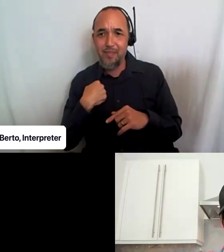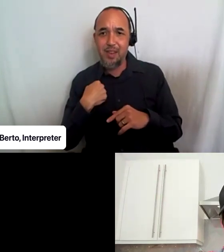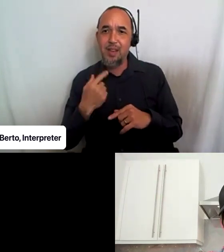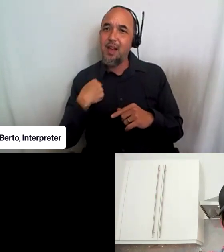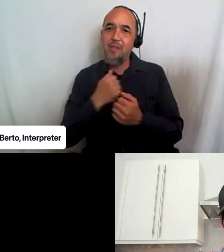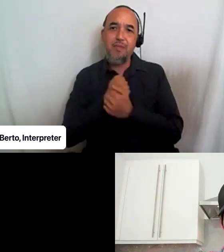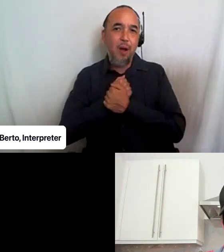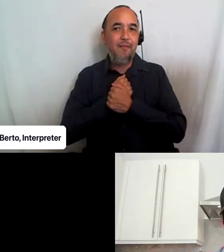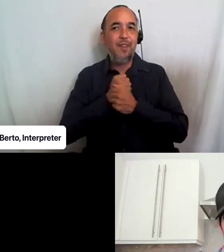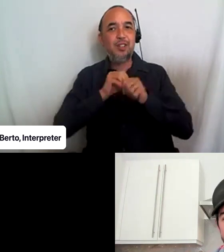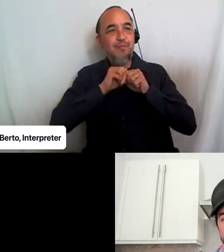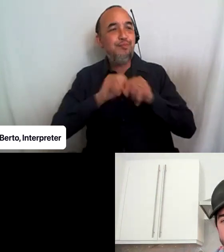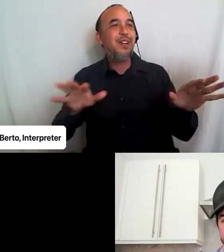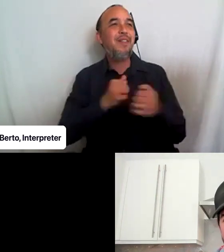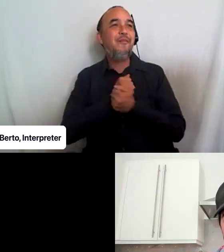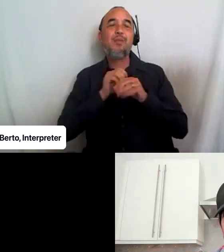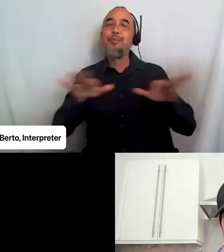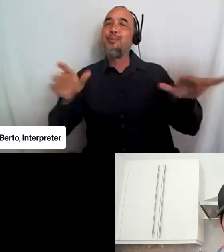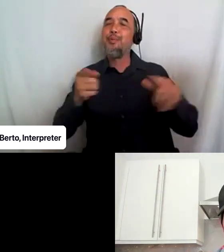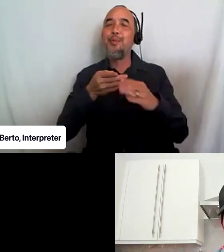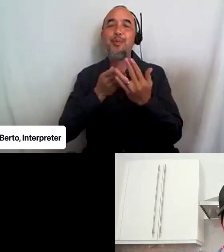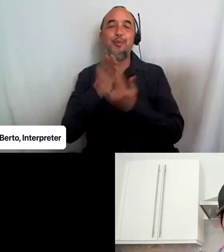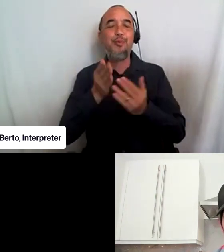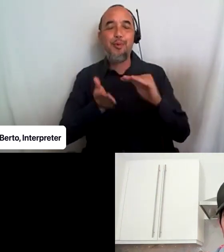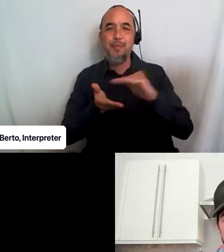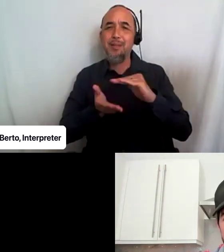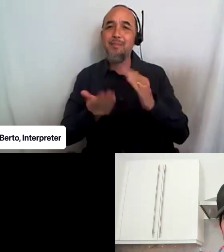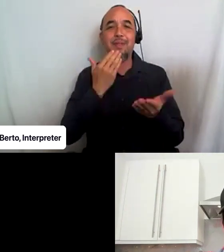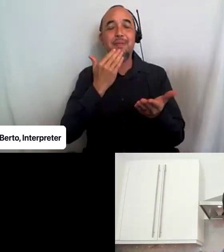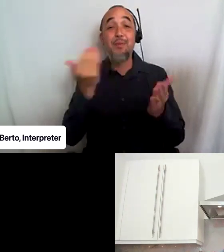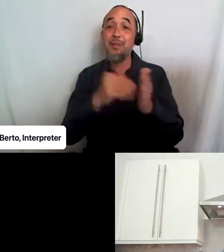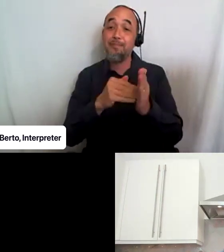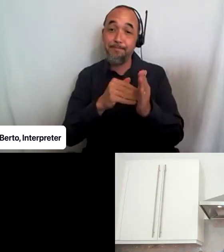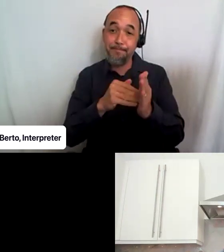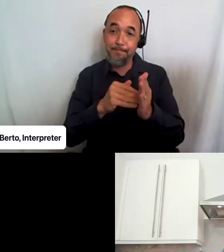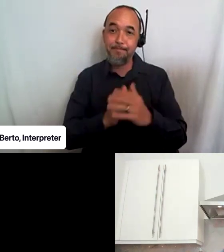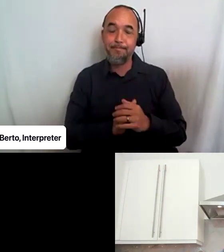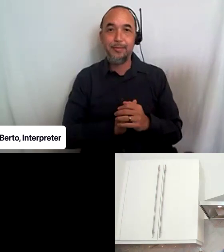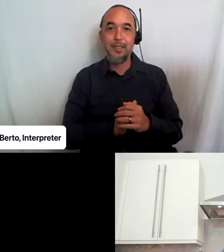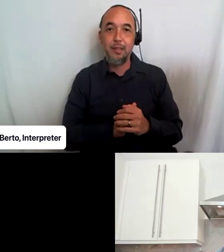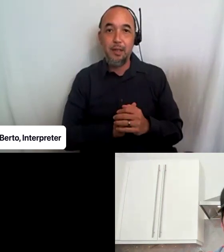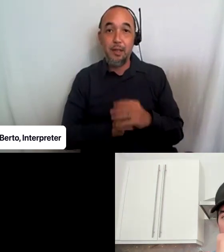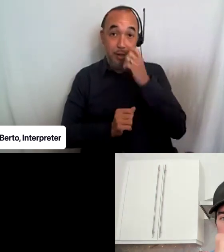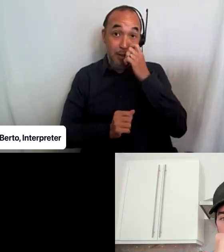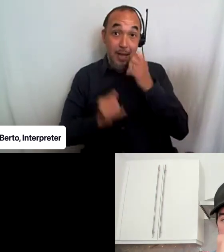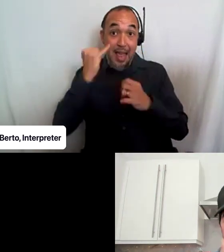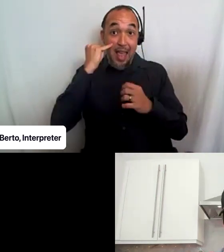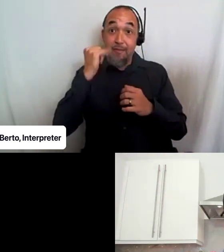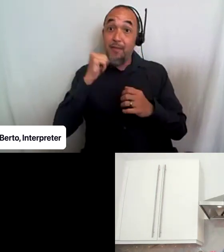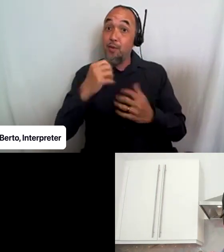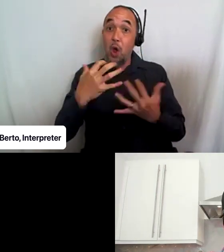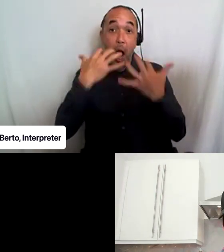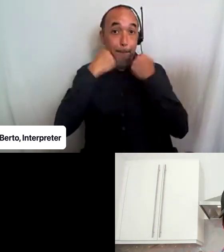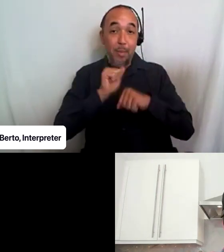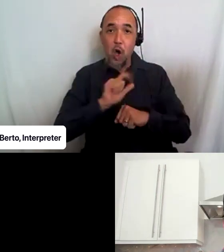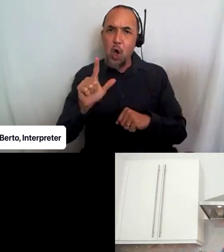baking brings me joy. So I thank you guys again so much for doing this. Tips for leftovers. You can